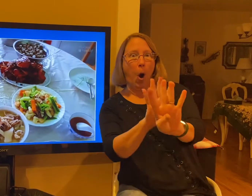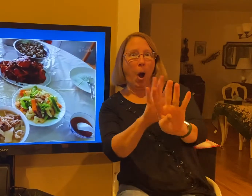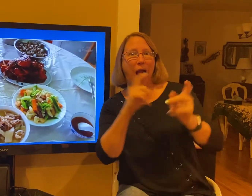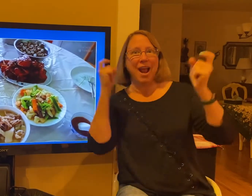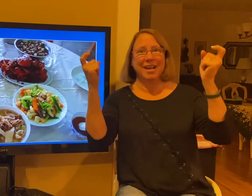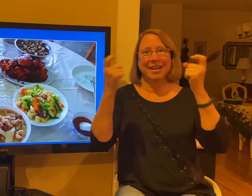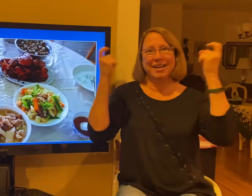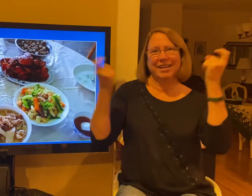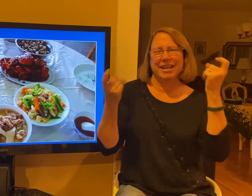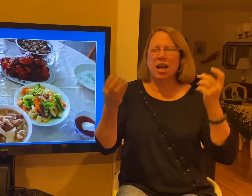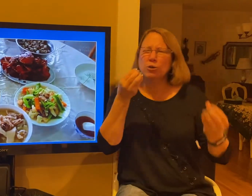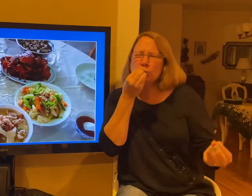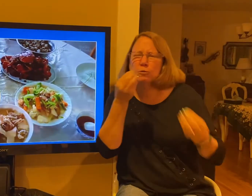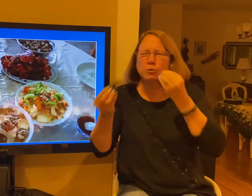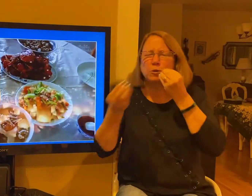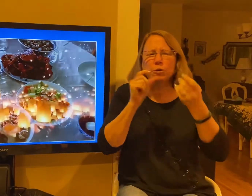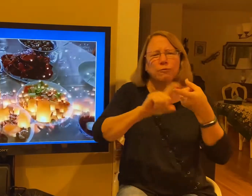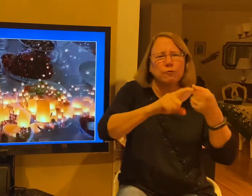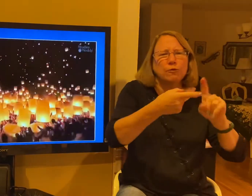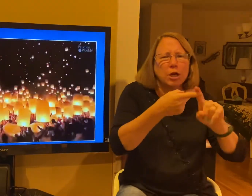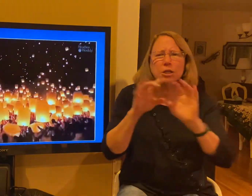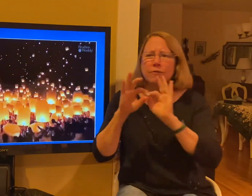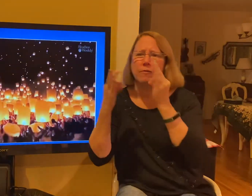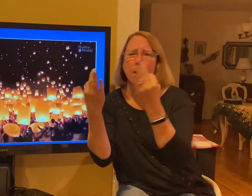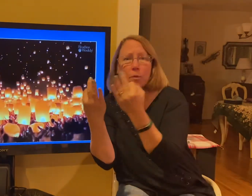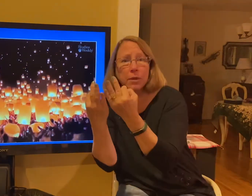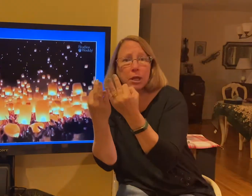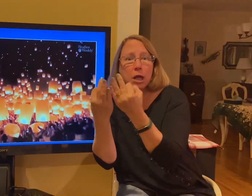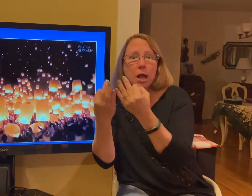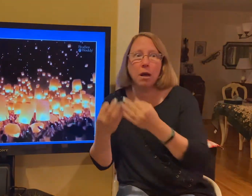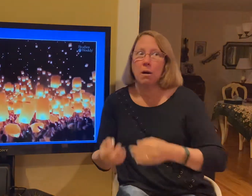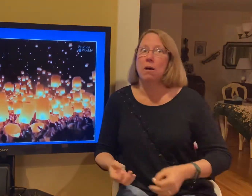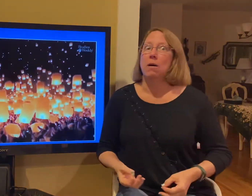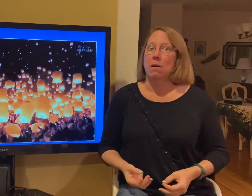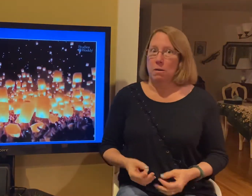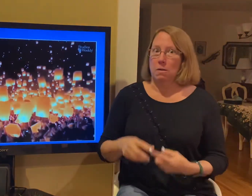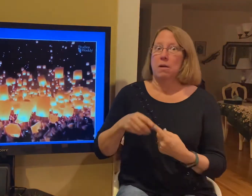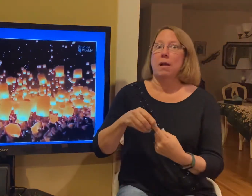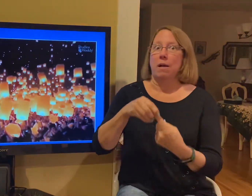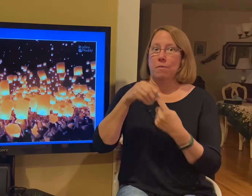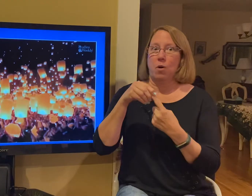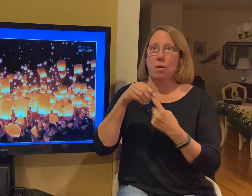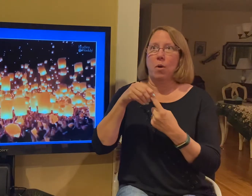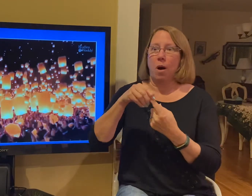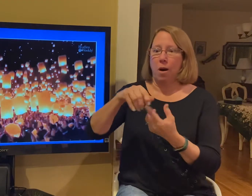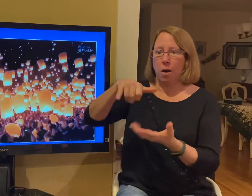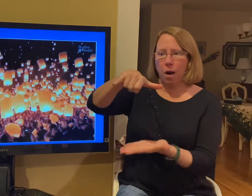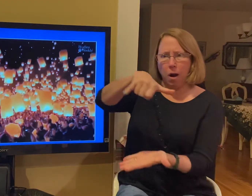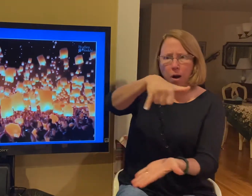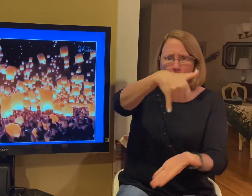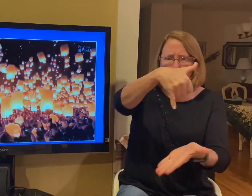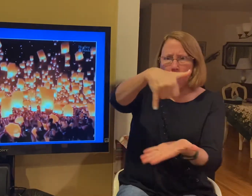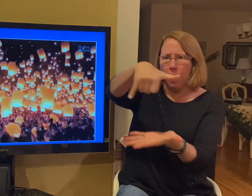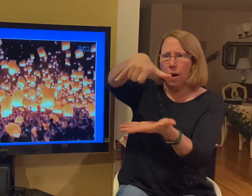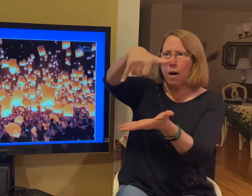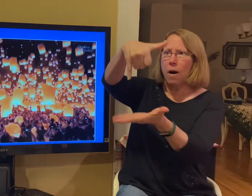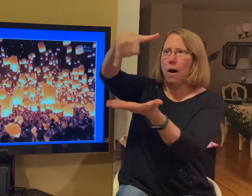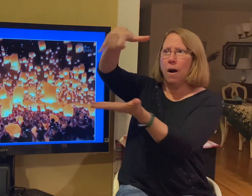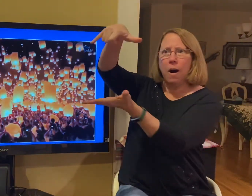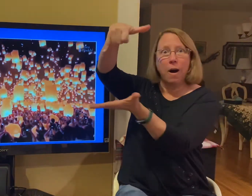and family. The most important part of the Chinese New Year is the Lantern Festival. During the evening of the Lantern